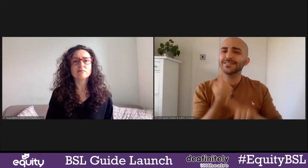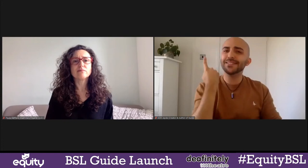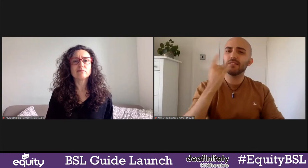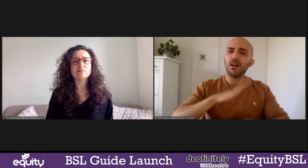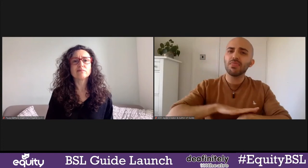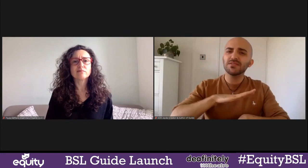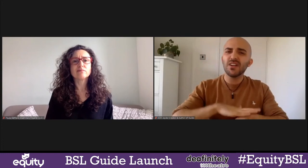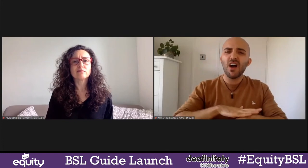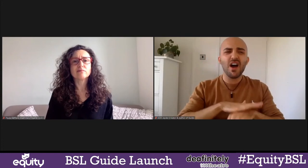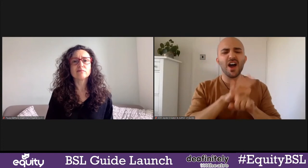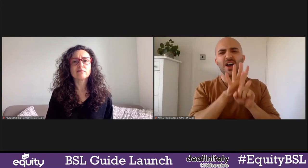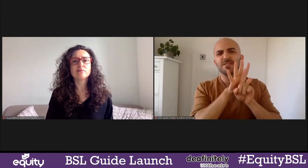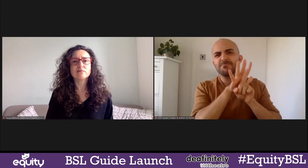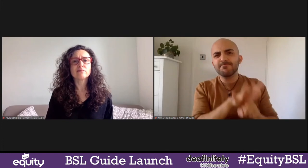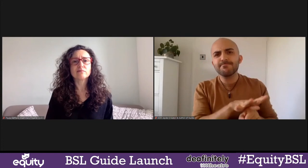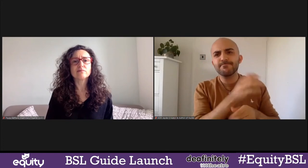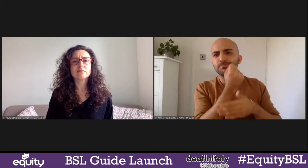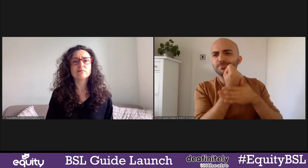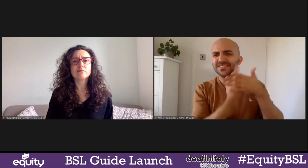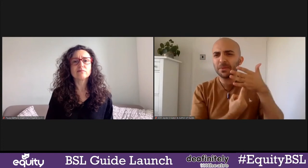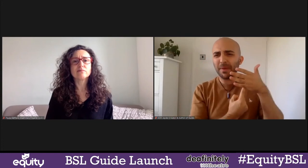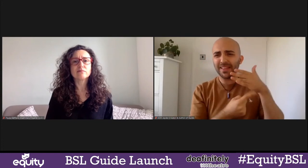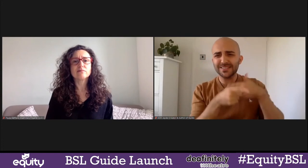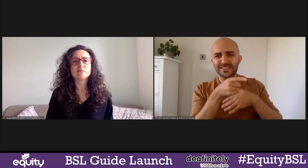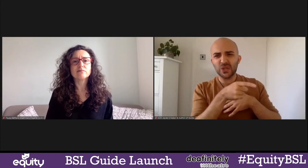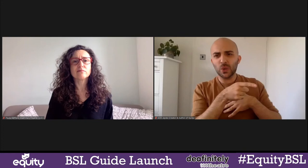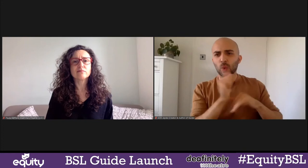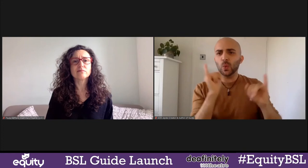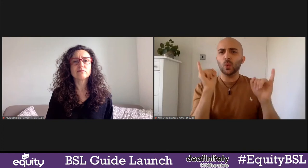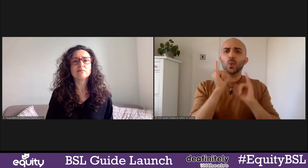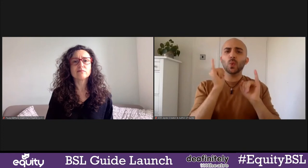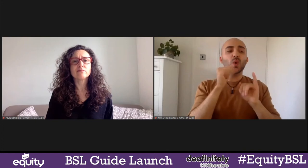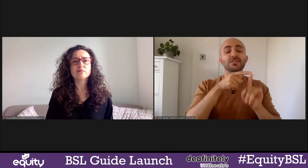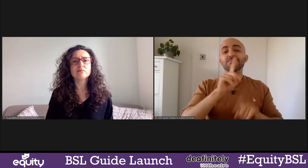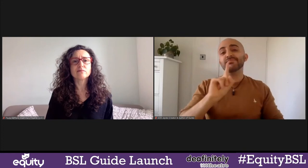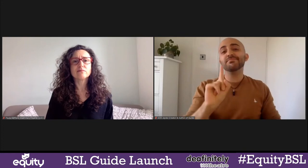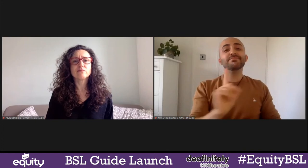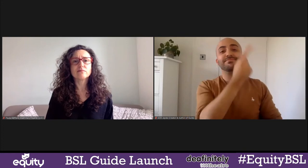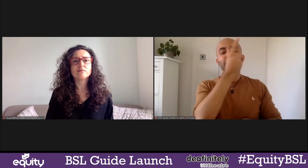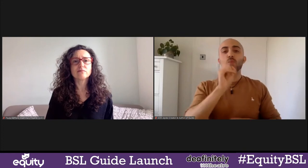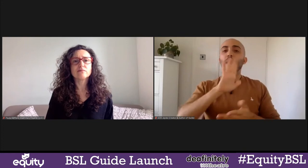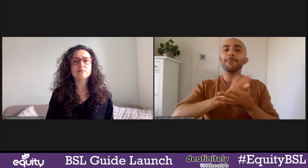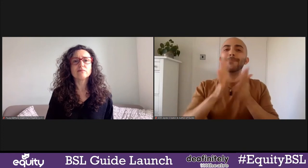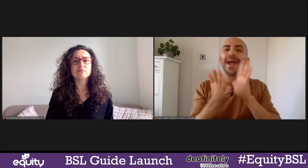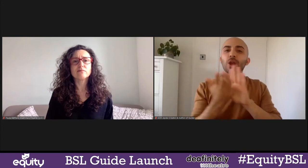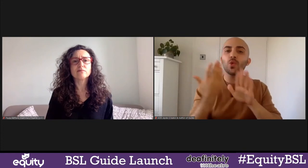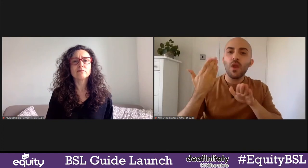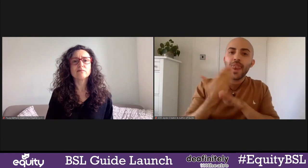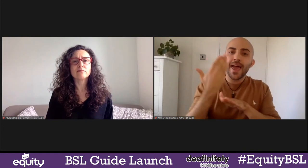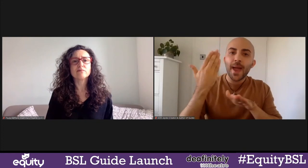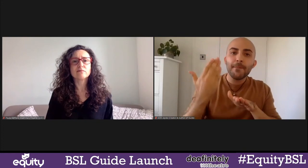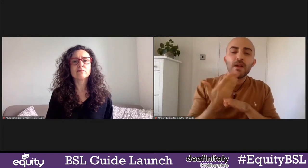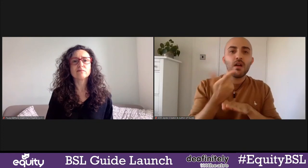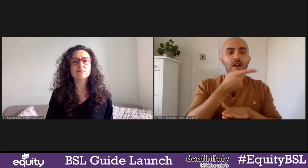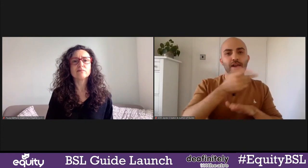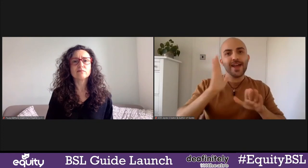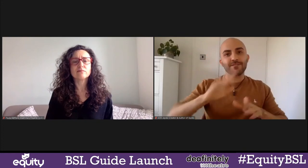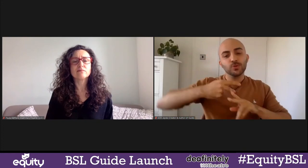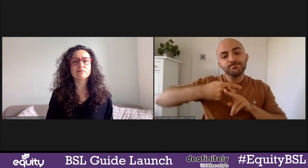was difficult because of the cultural attitudes towards disability at that time. Disabled people were oppressed and forced into